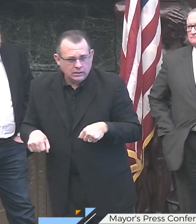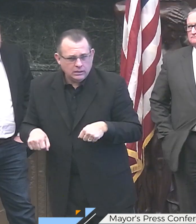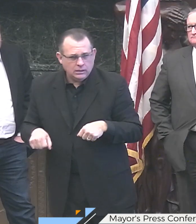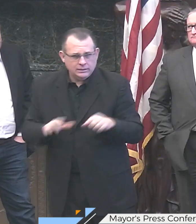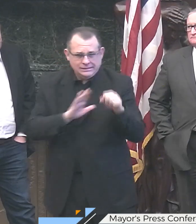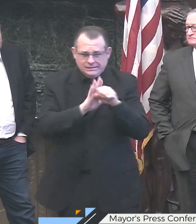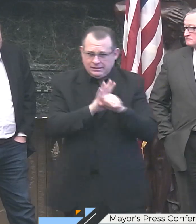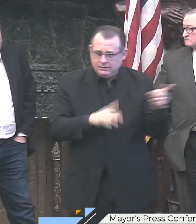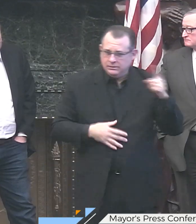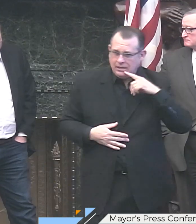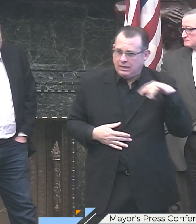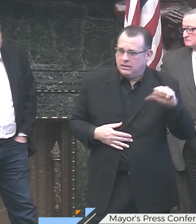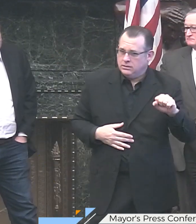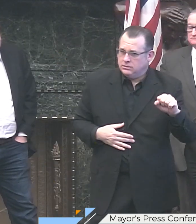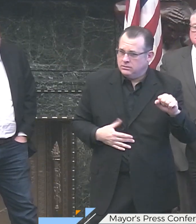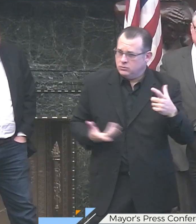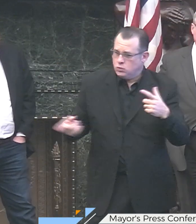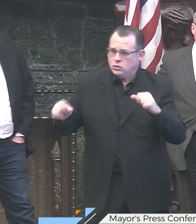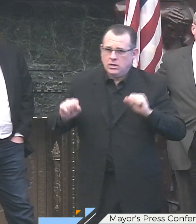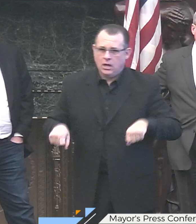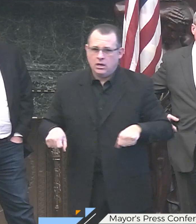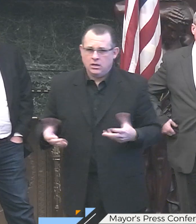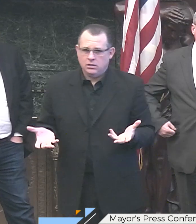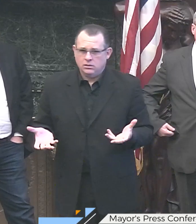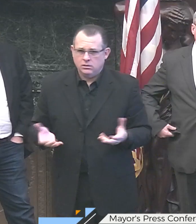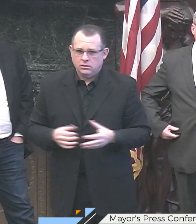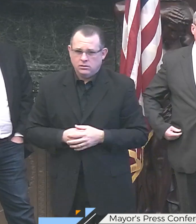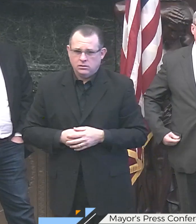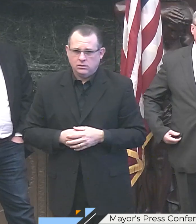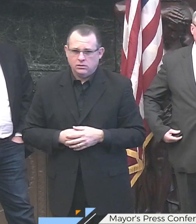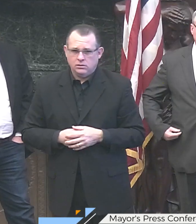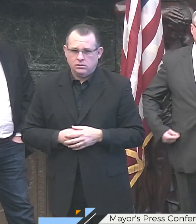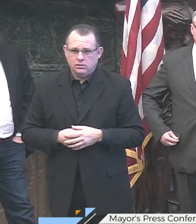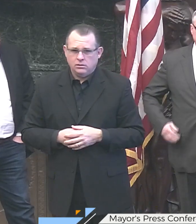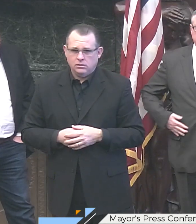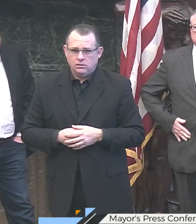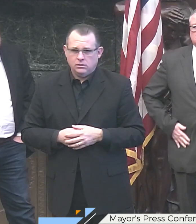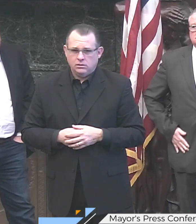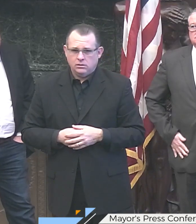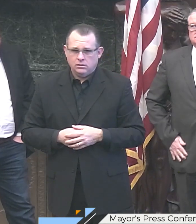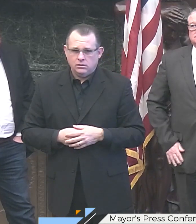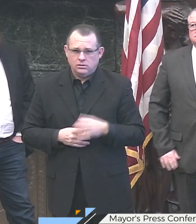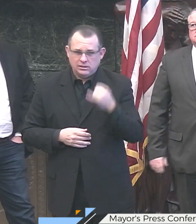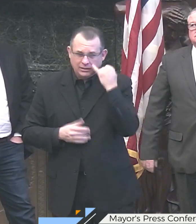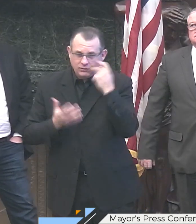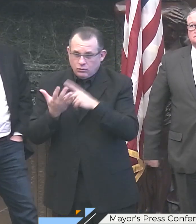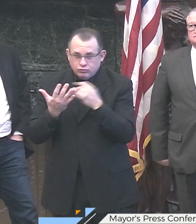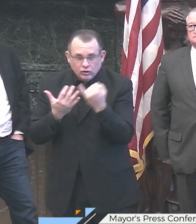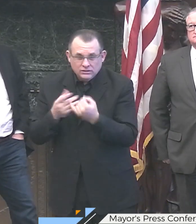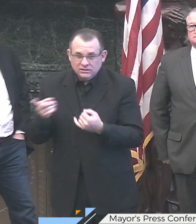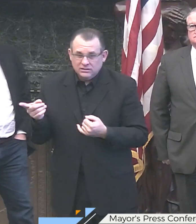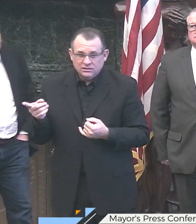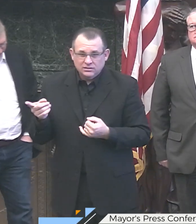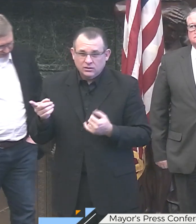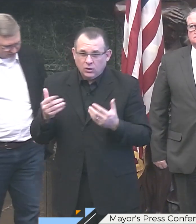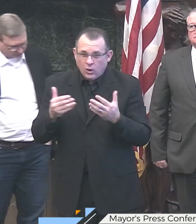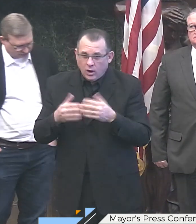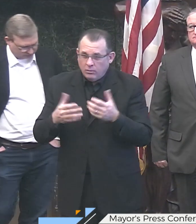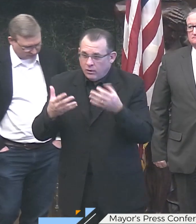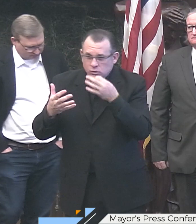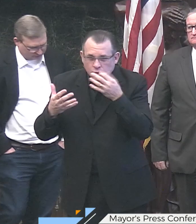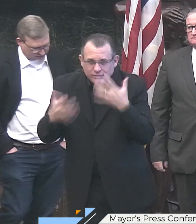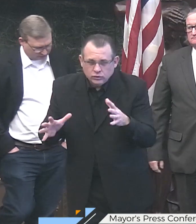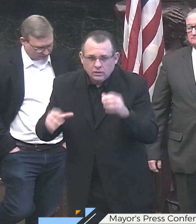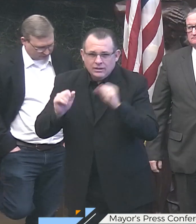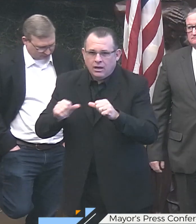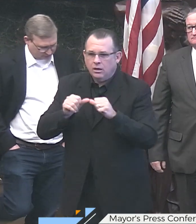yes, if projects are substantially completed, then you can keep working on it